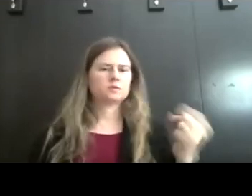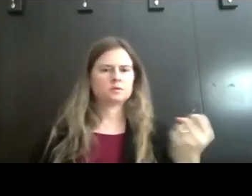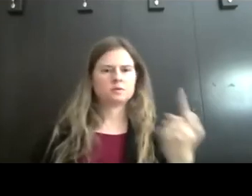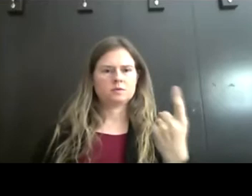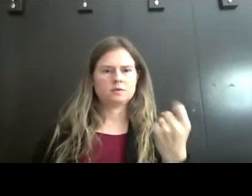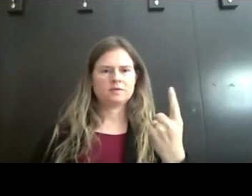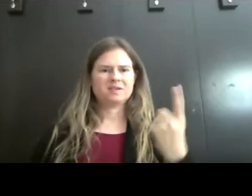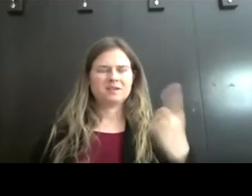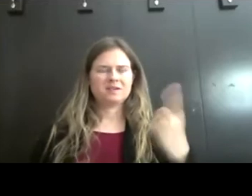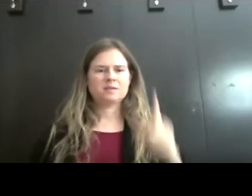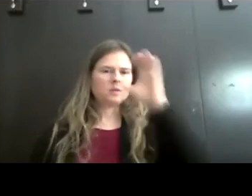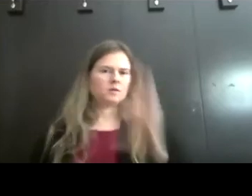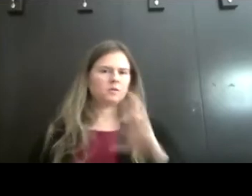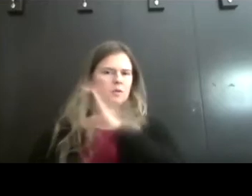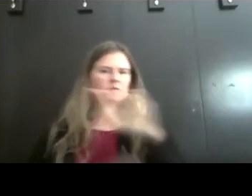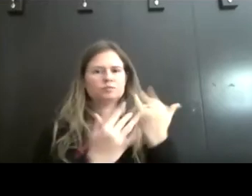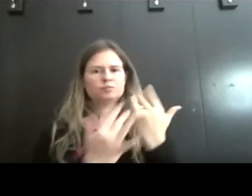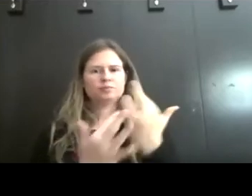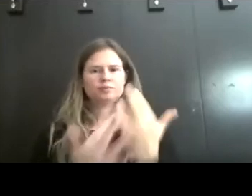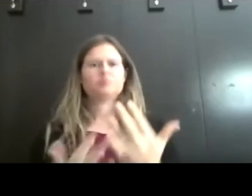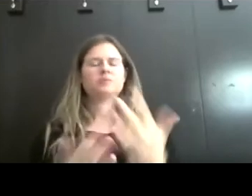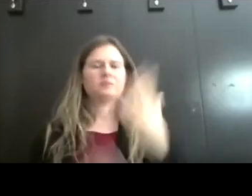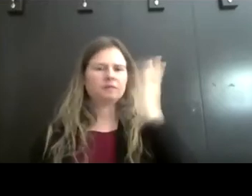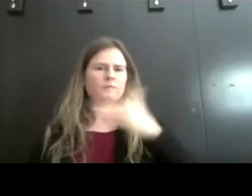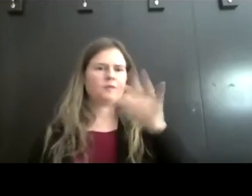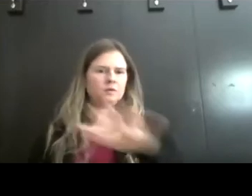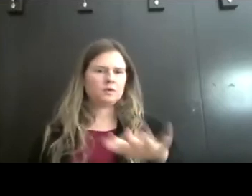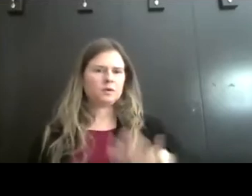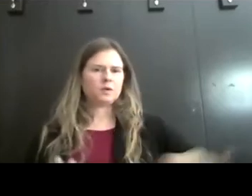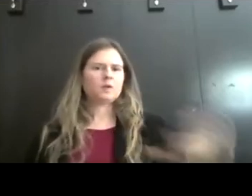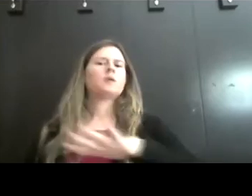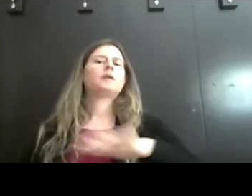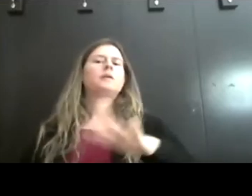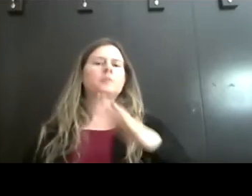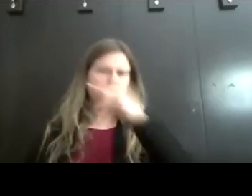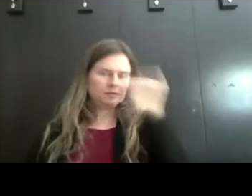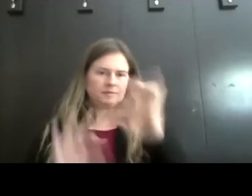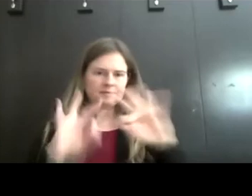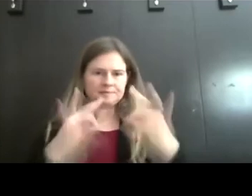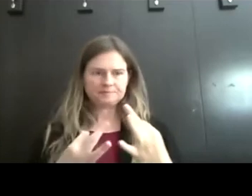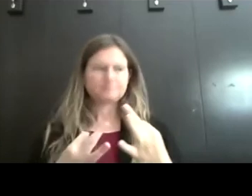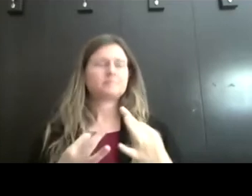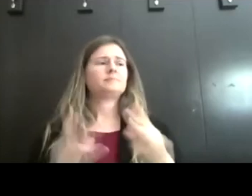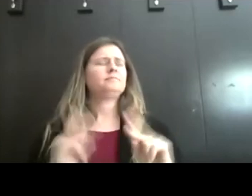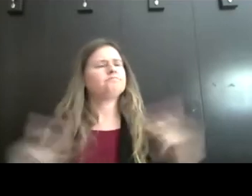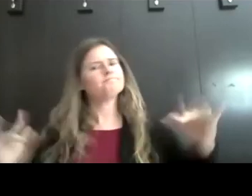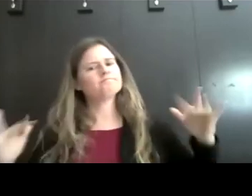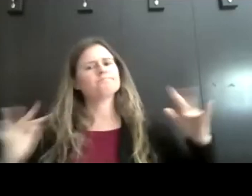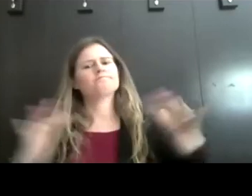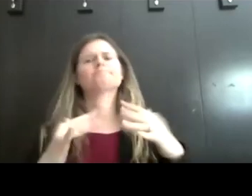of a Black family in Aurora Grande. A number of individuals from our community came together to support the